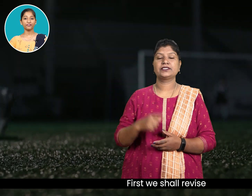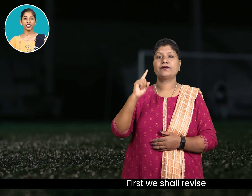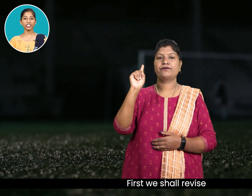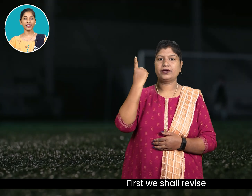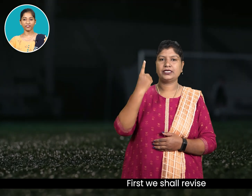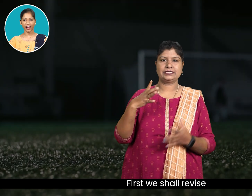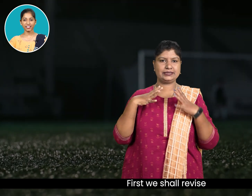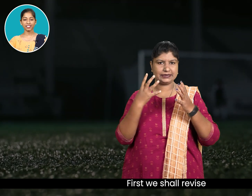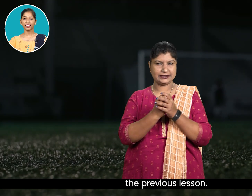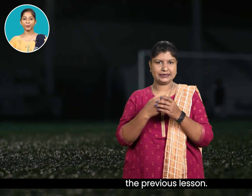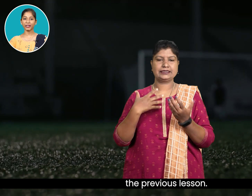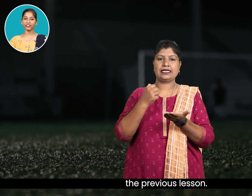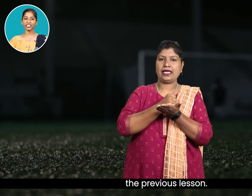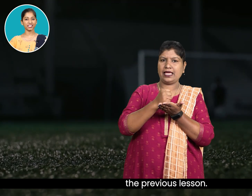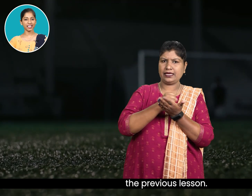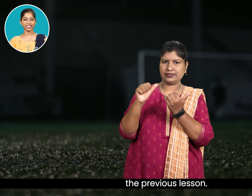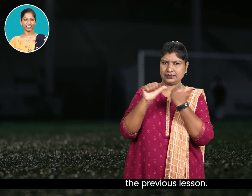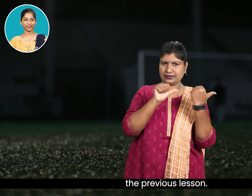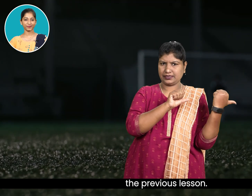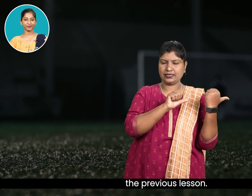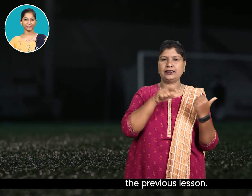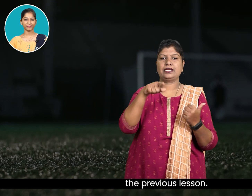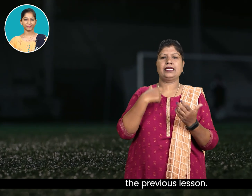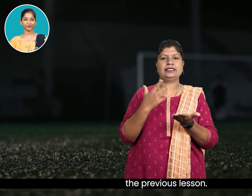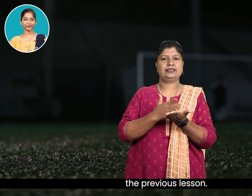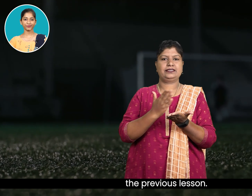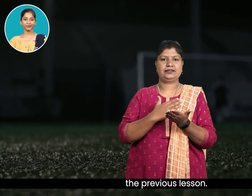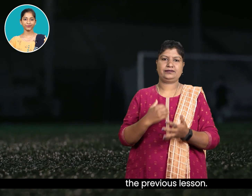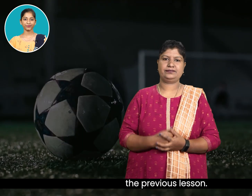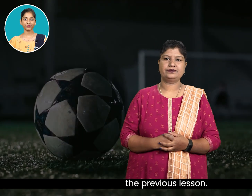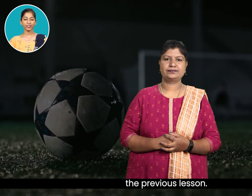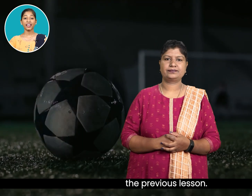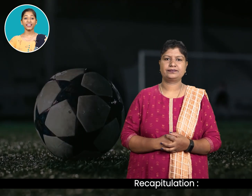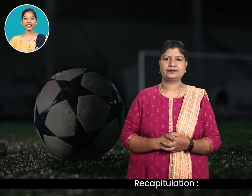first we shall revise the previous lesson.